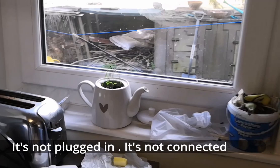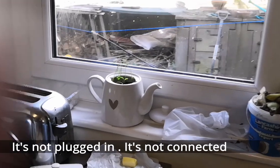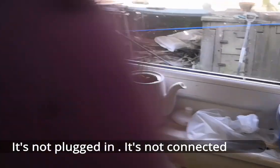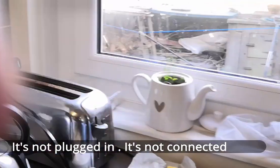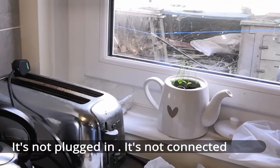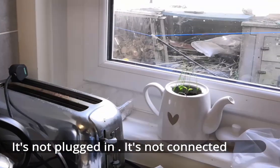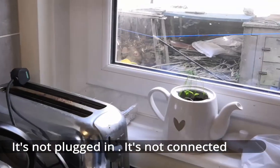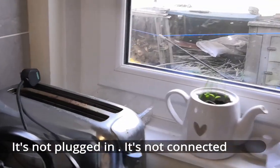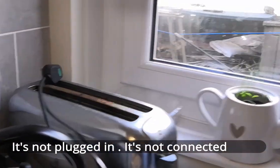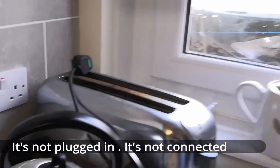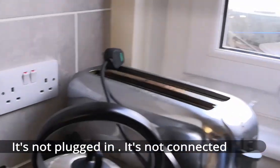connected.